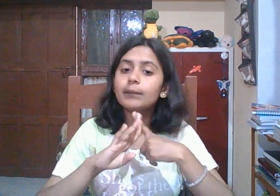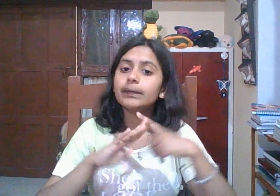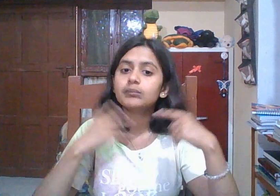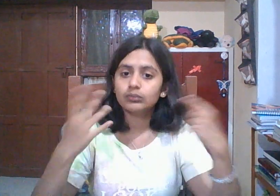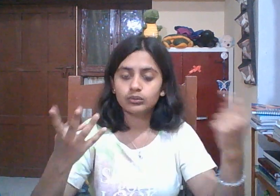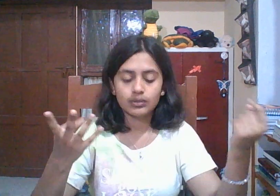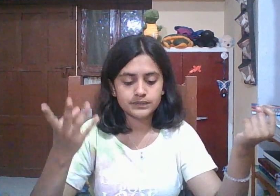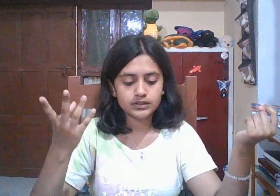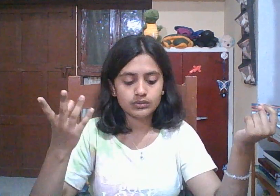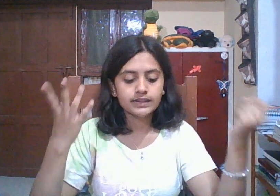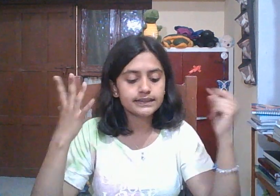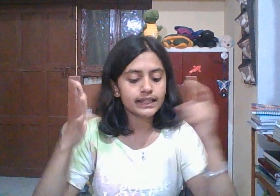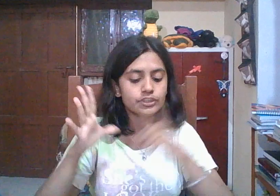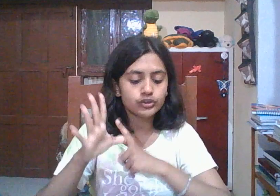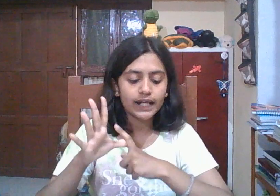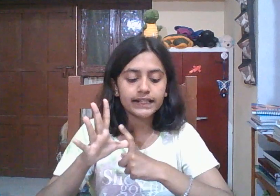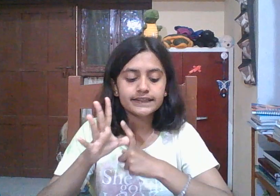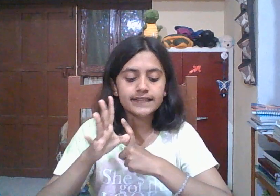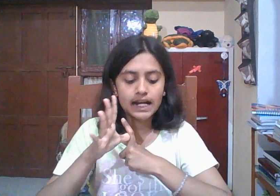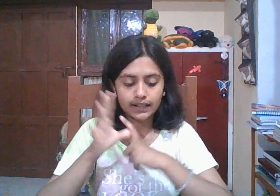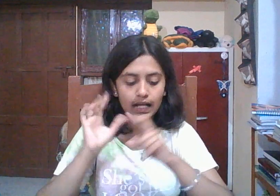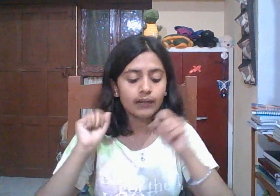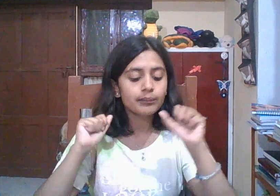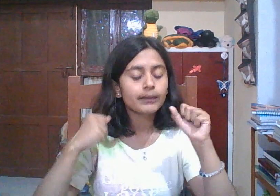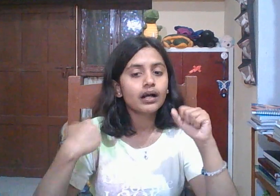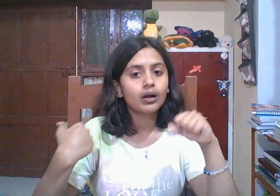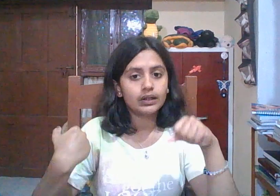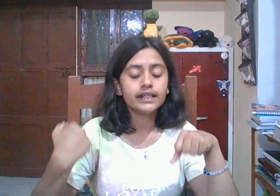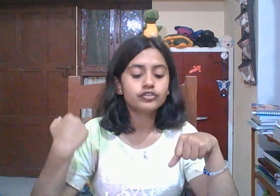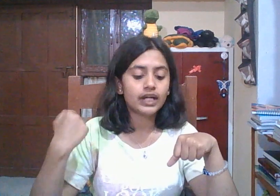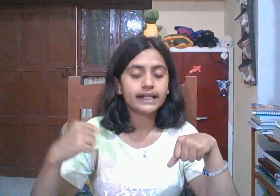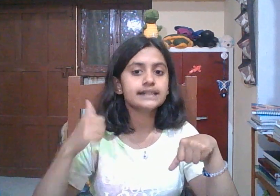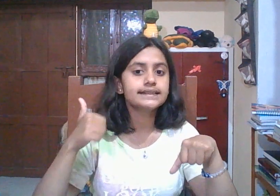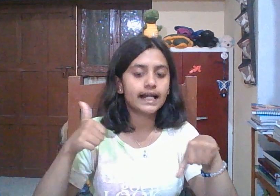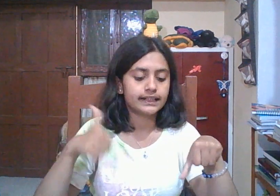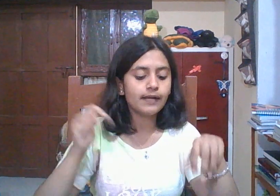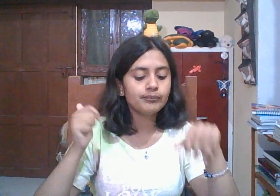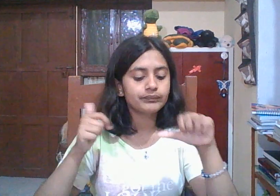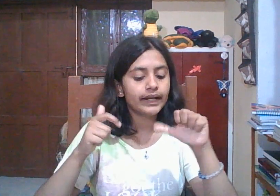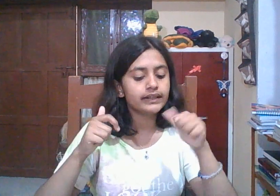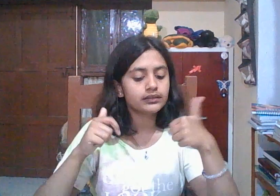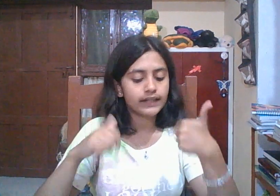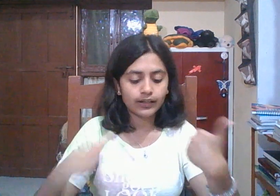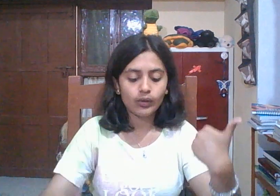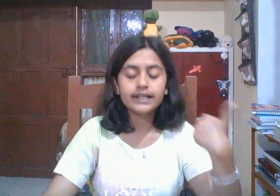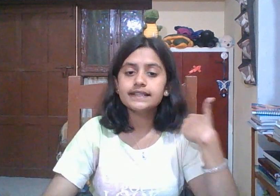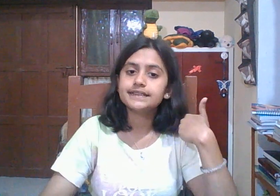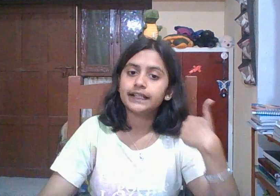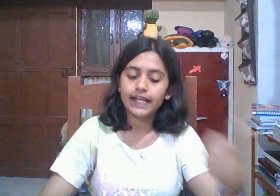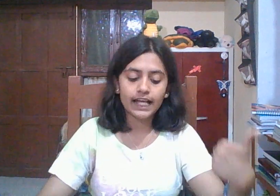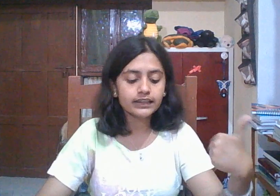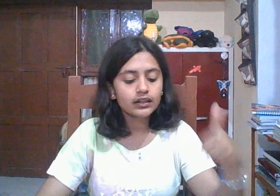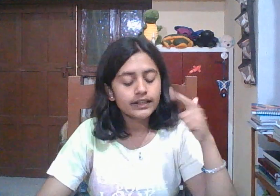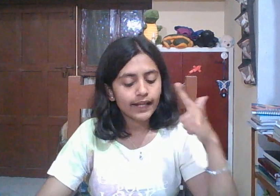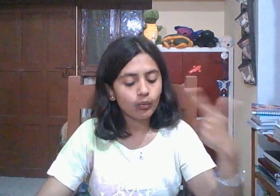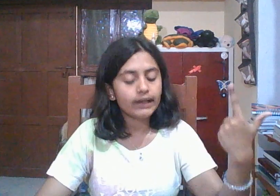pink pornoxosaurus, then child is dadna. Alright, child is dadna, then dacoit is the cat, dacoity